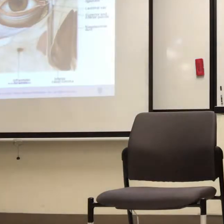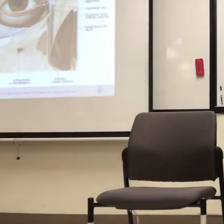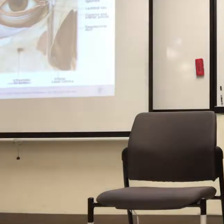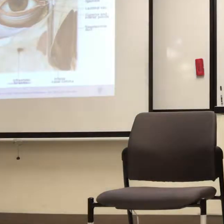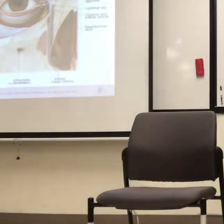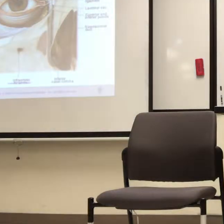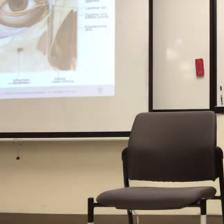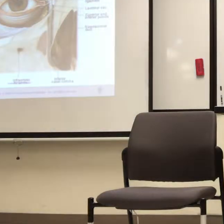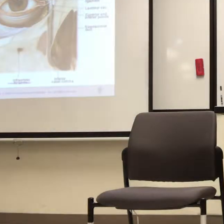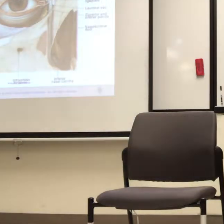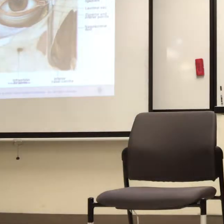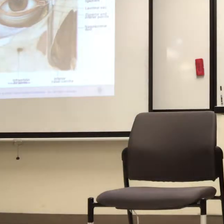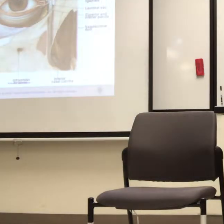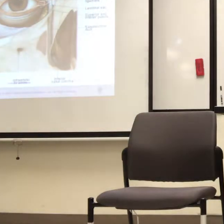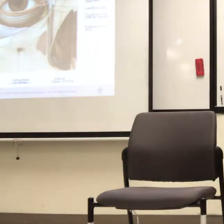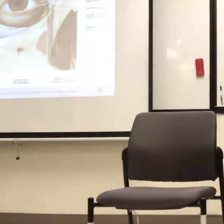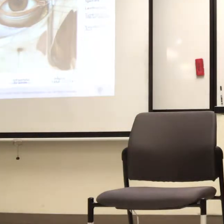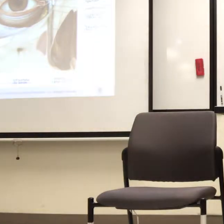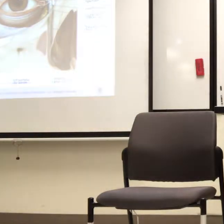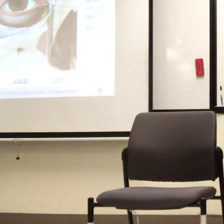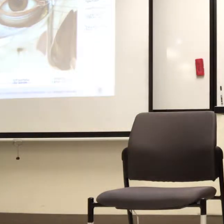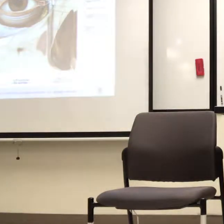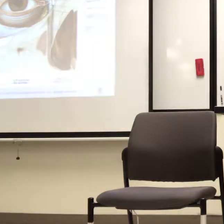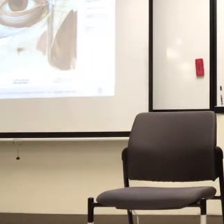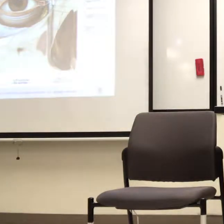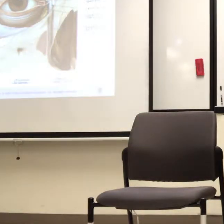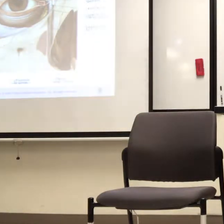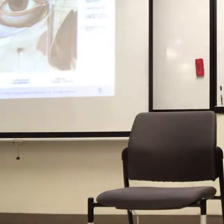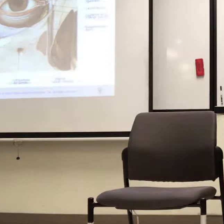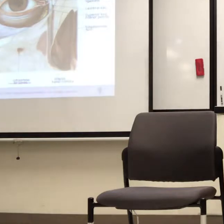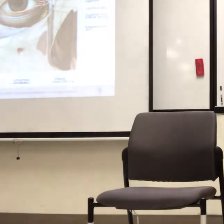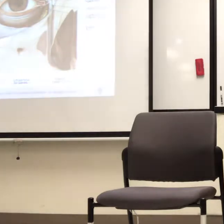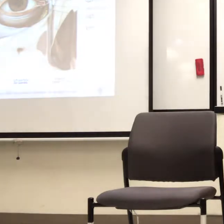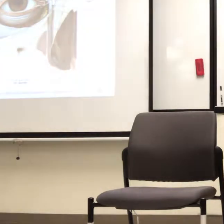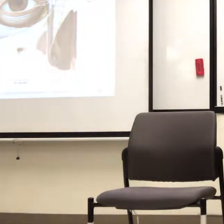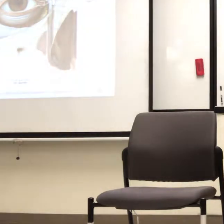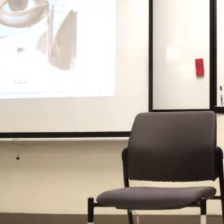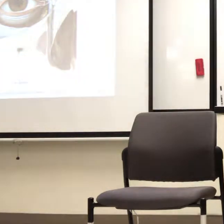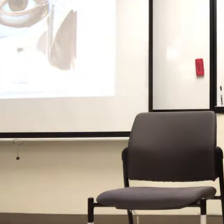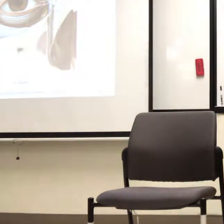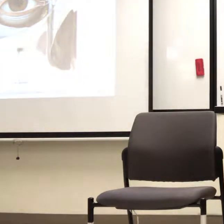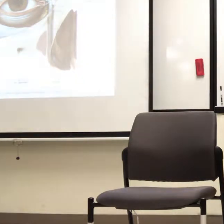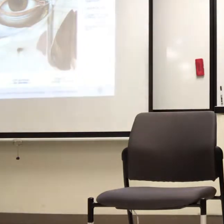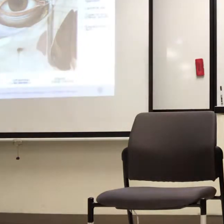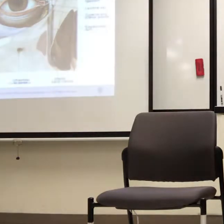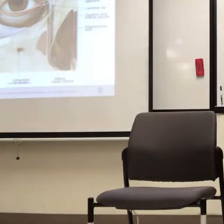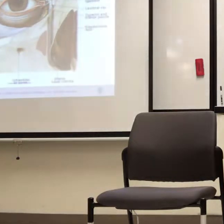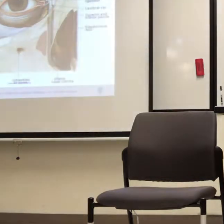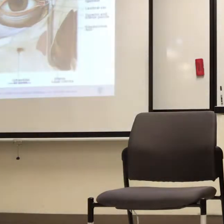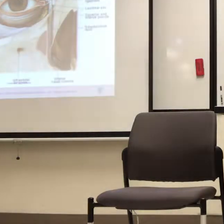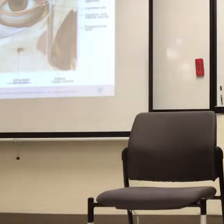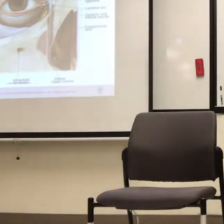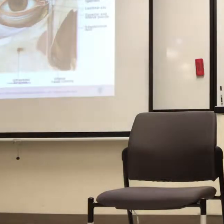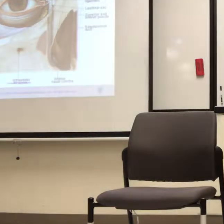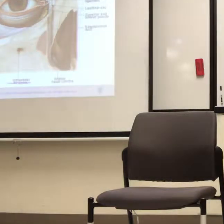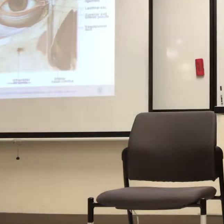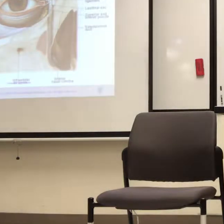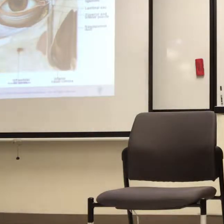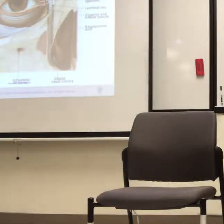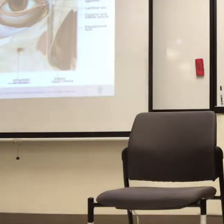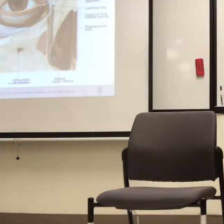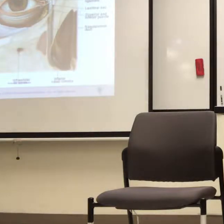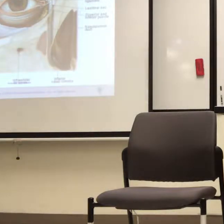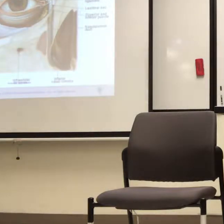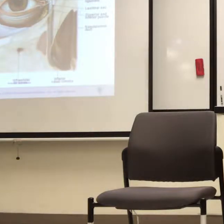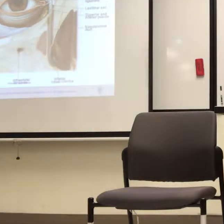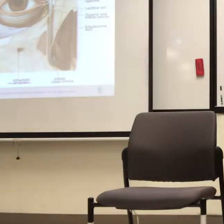it sweeps the tears that are produced across the eye from lateral to medial to this location here,